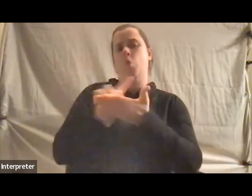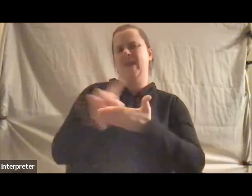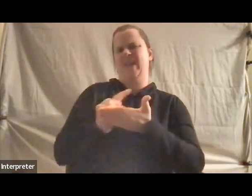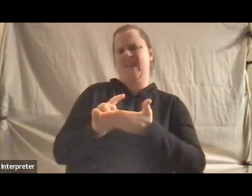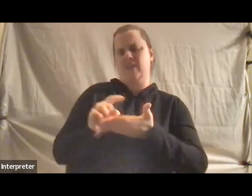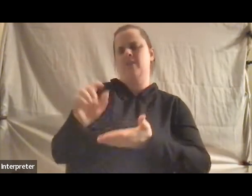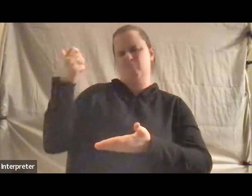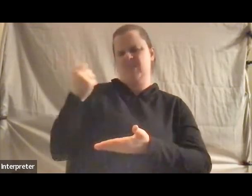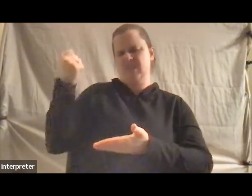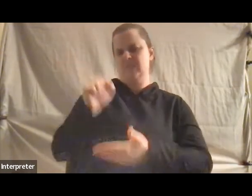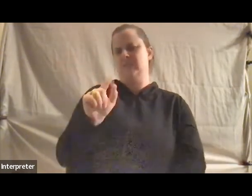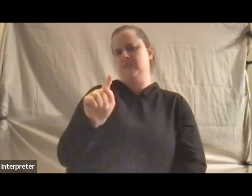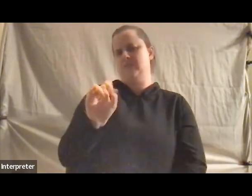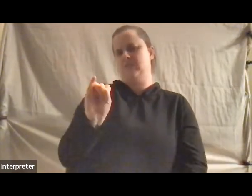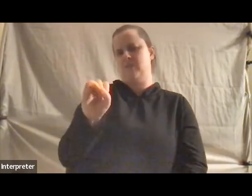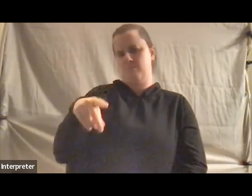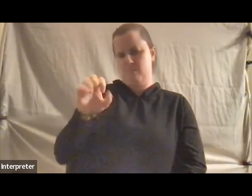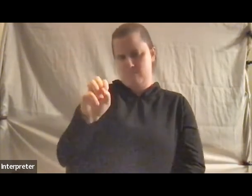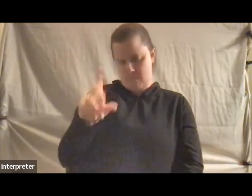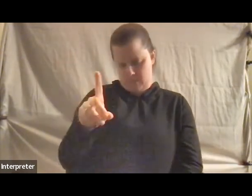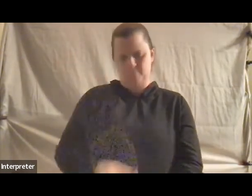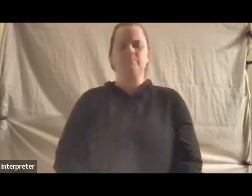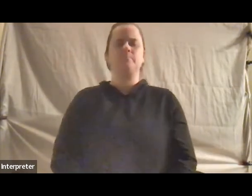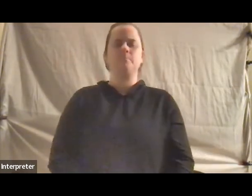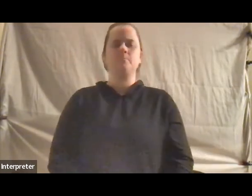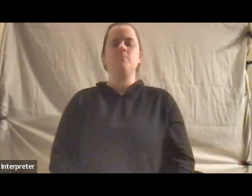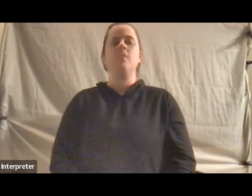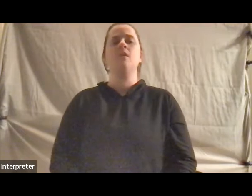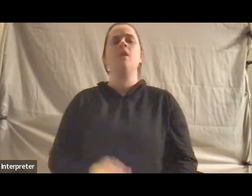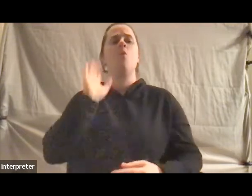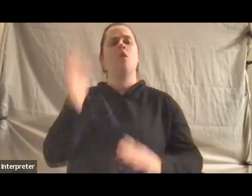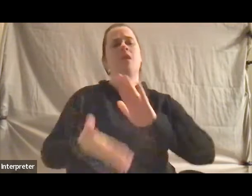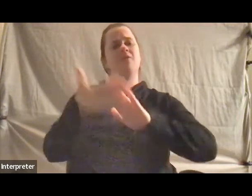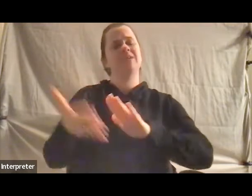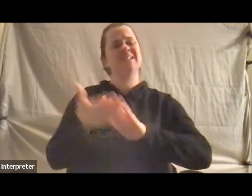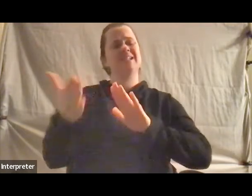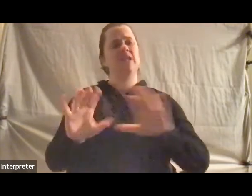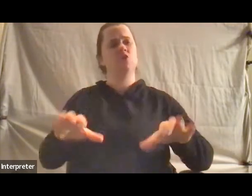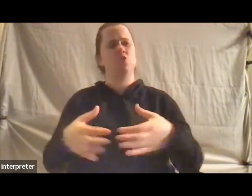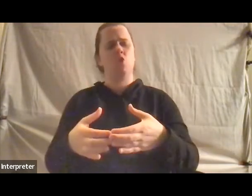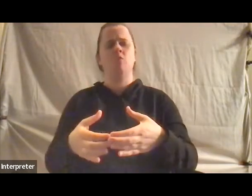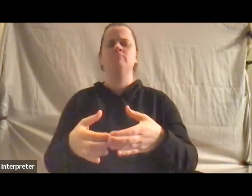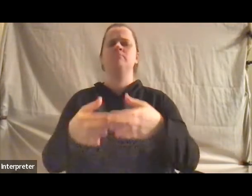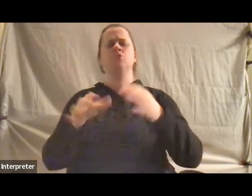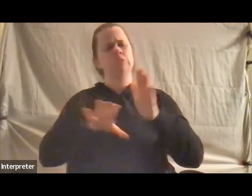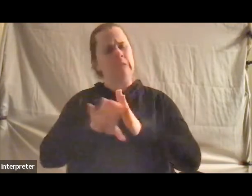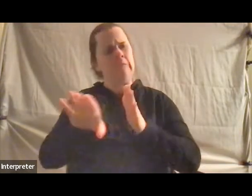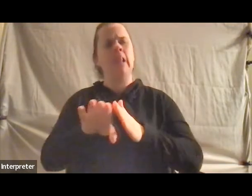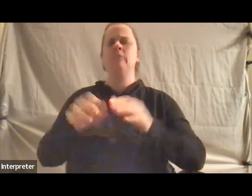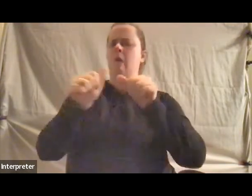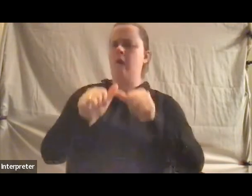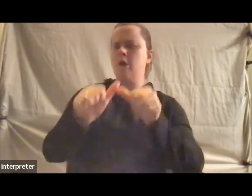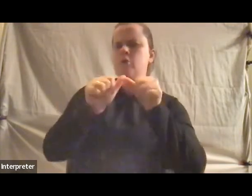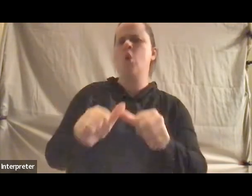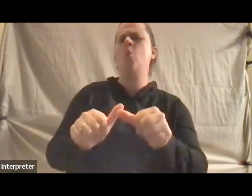will also engage a community-based facilitation group to develop ongoing, meaningful co-design and